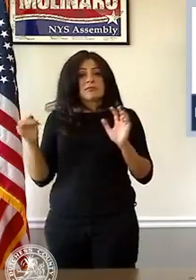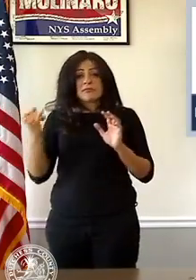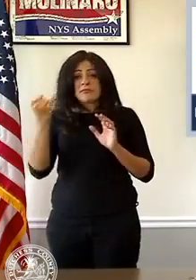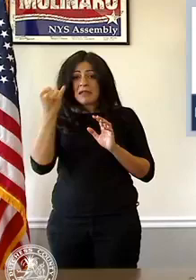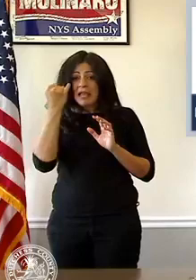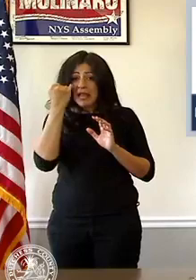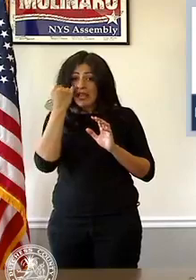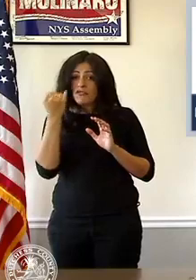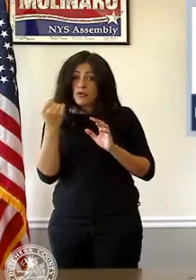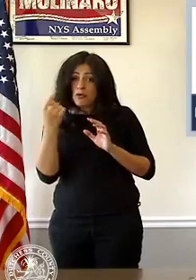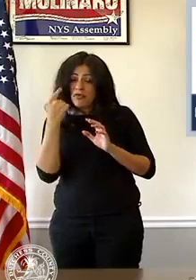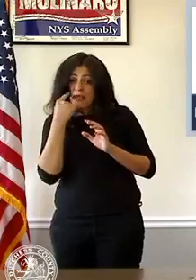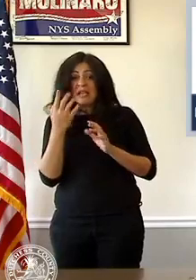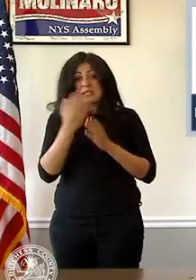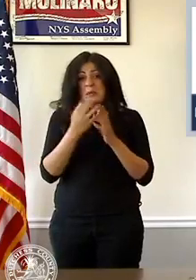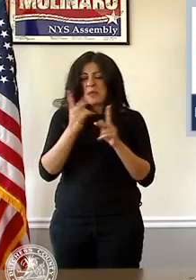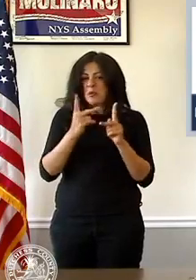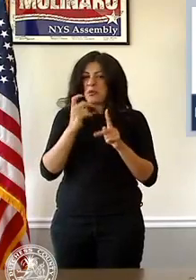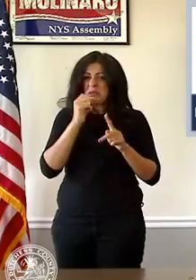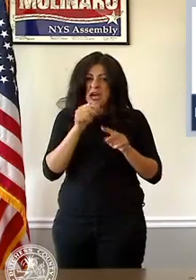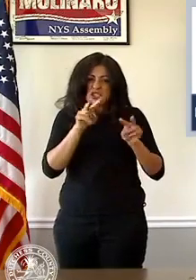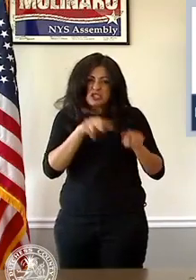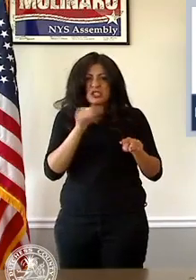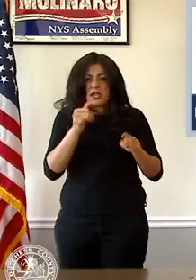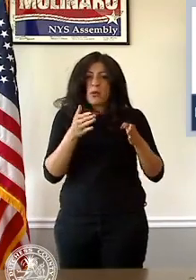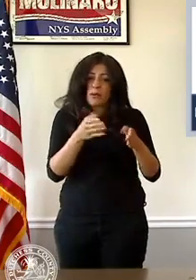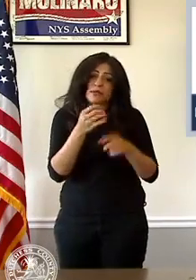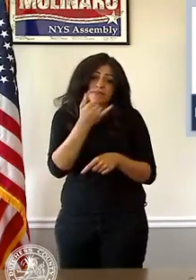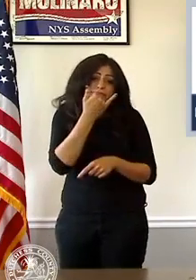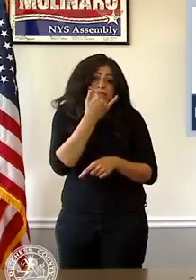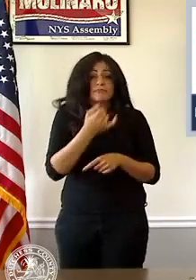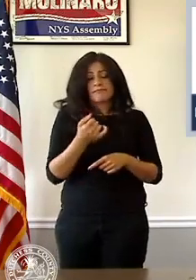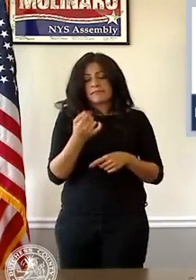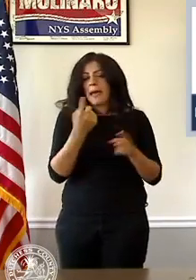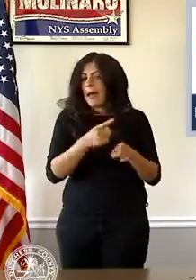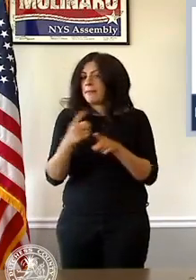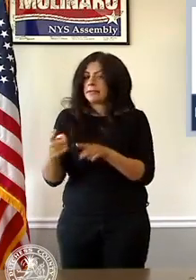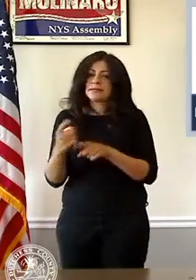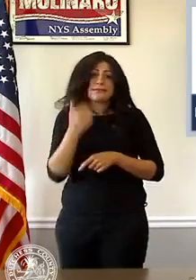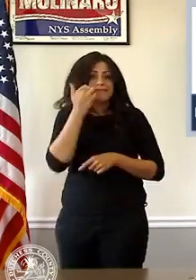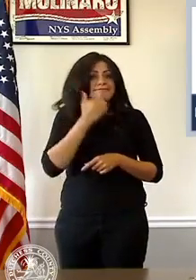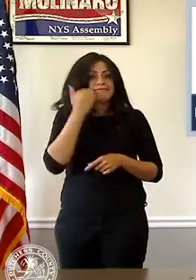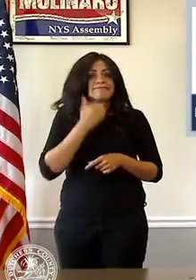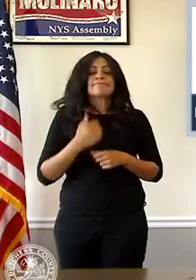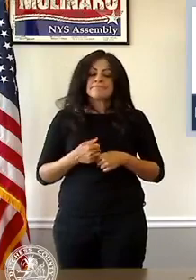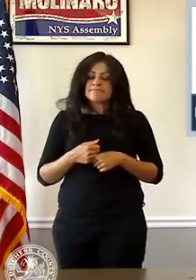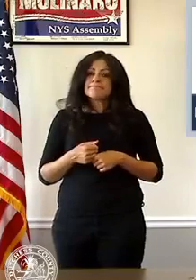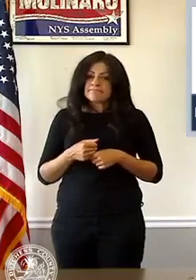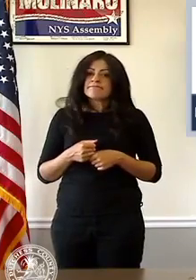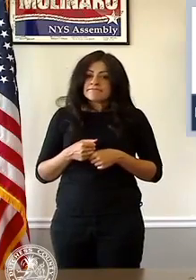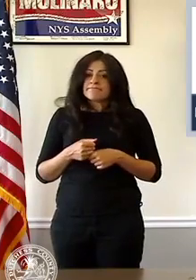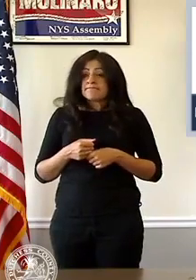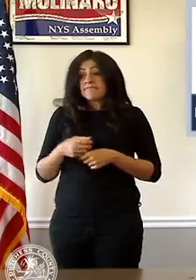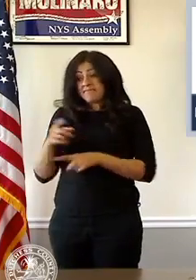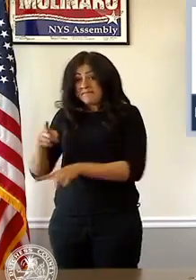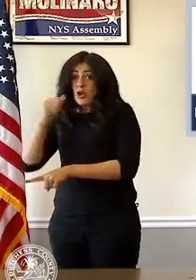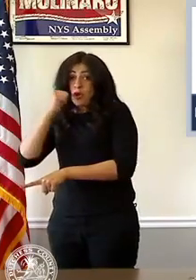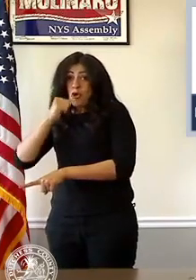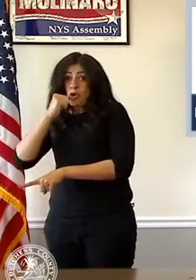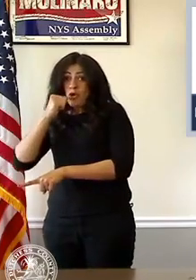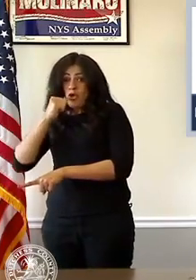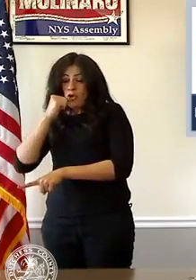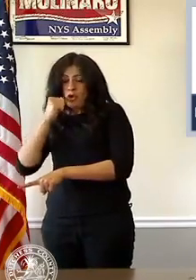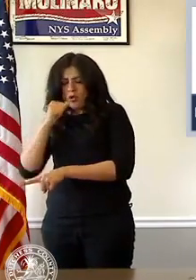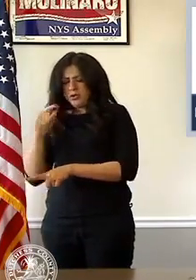how some people are judged or some people judge others, you're wrong. It happens all the time. And she, in her own way,